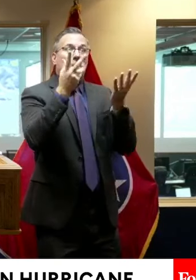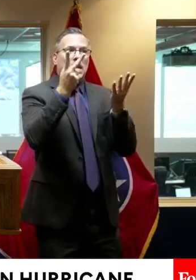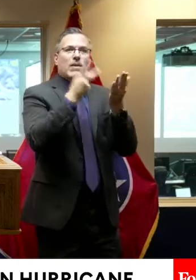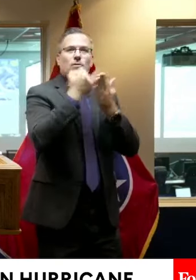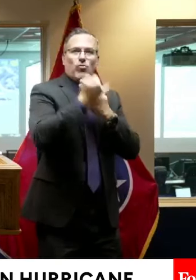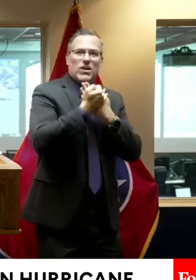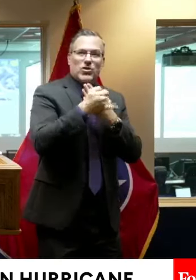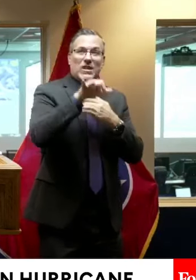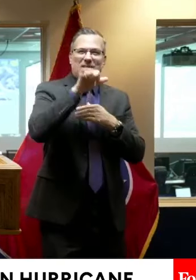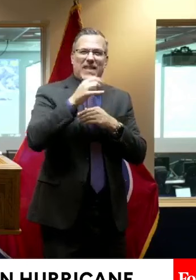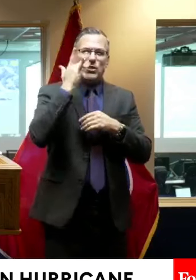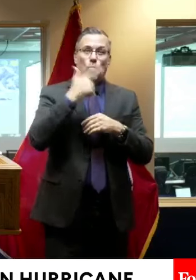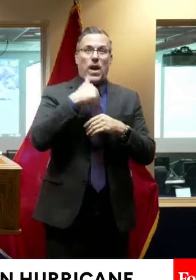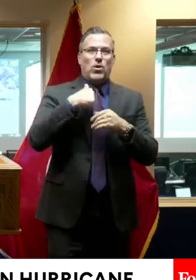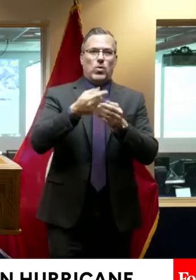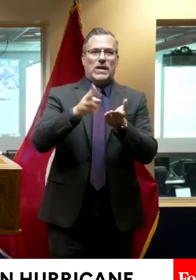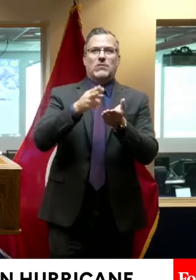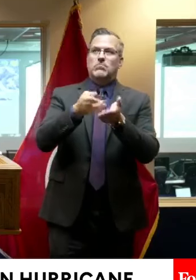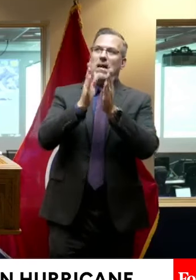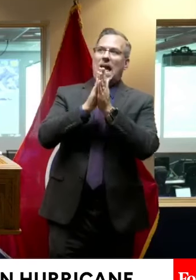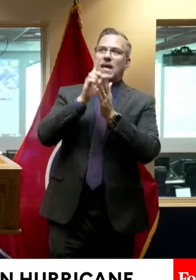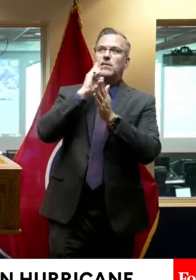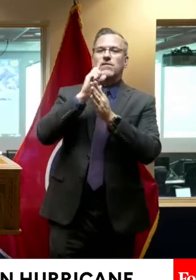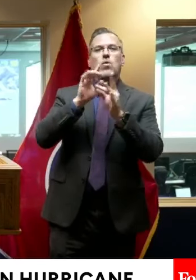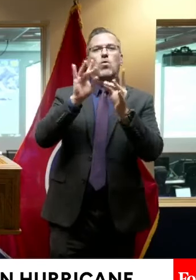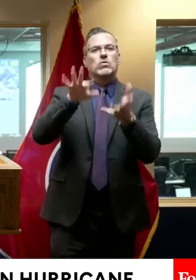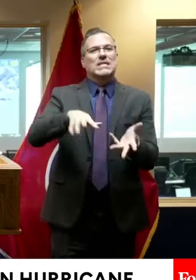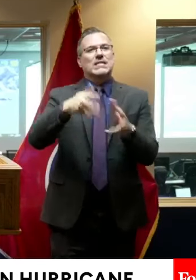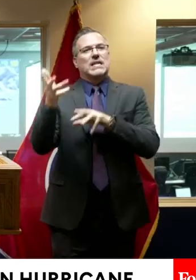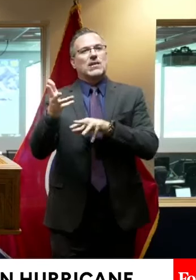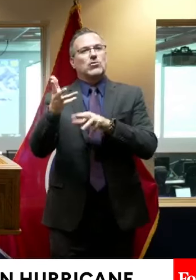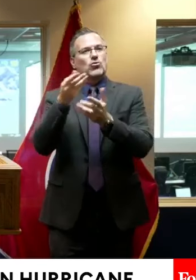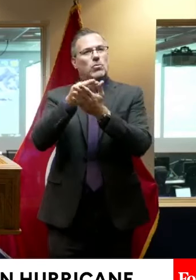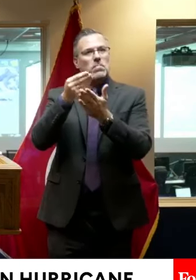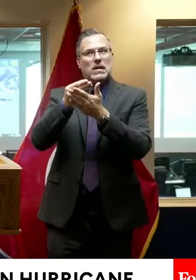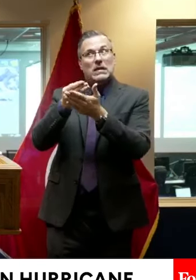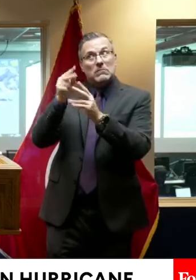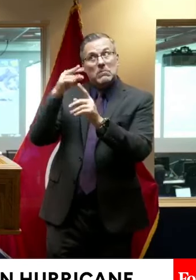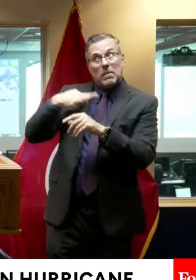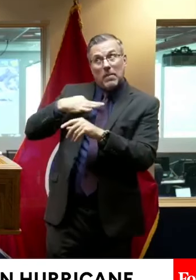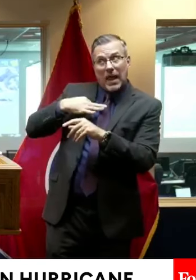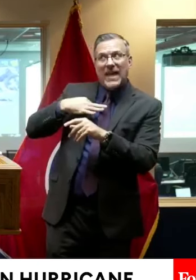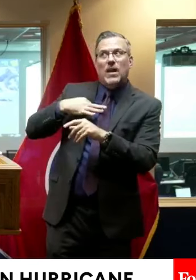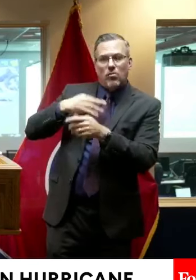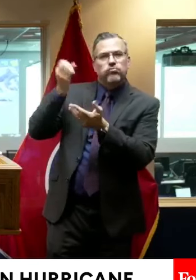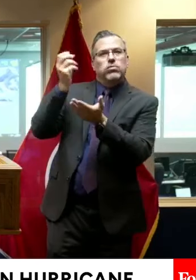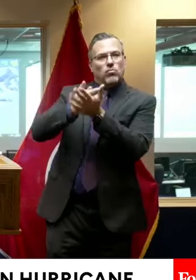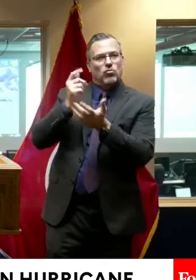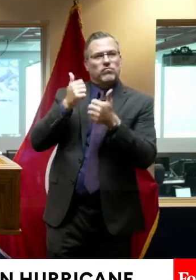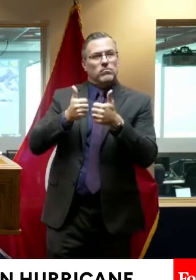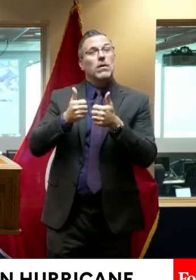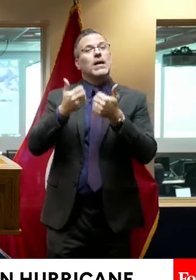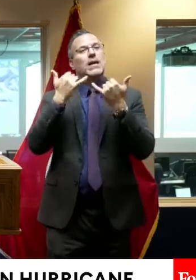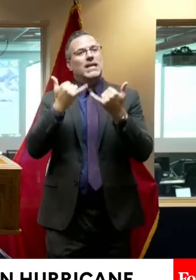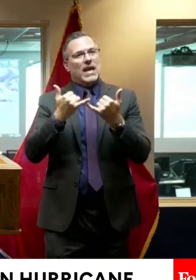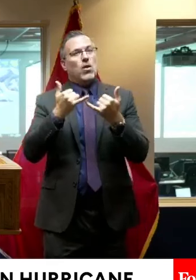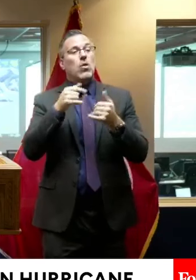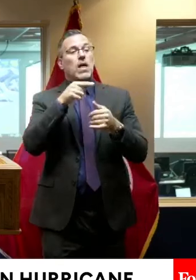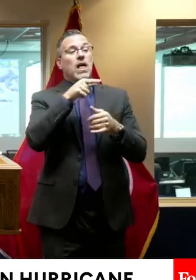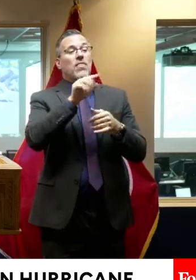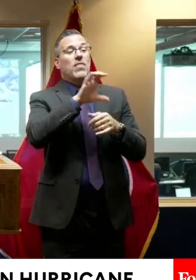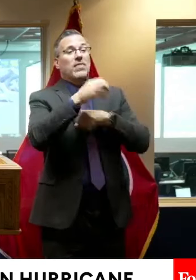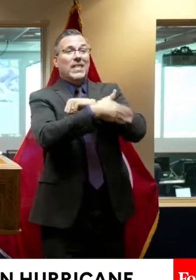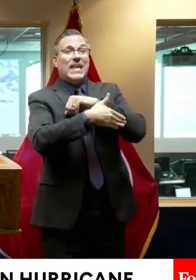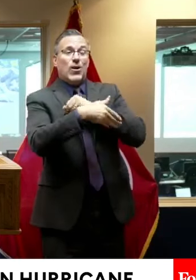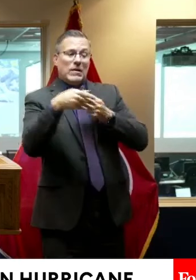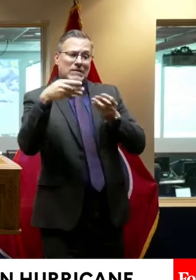disaster declarations do for you, is they set you up to receive reimbursement dollars.